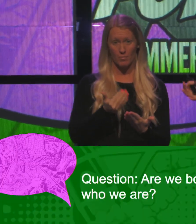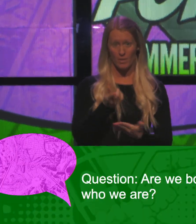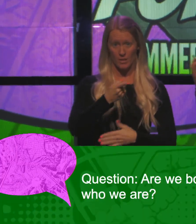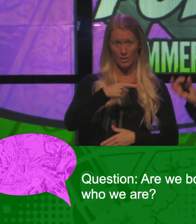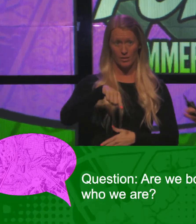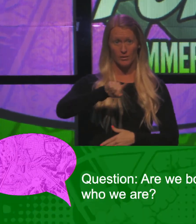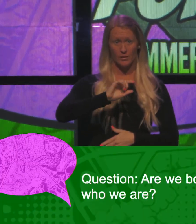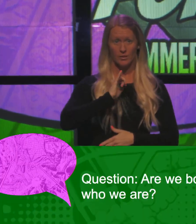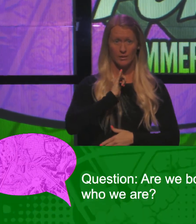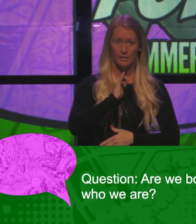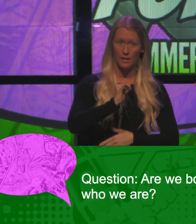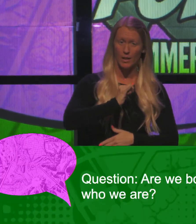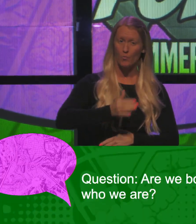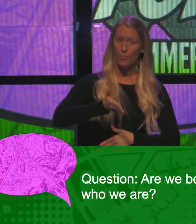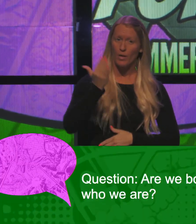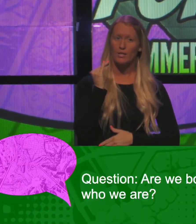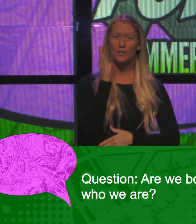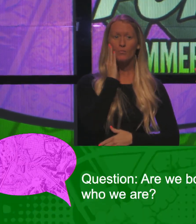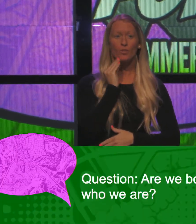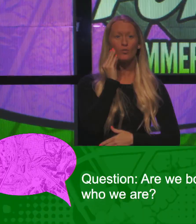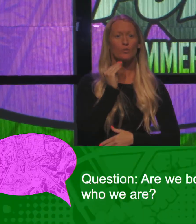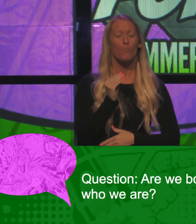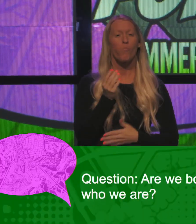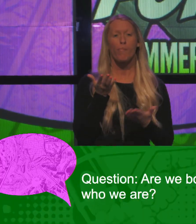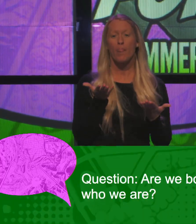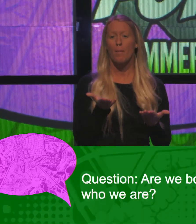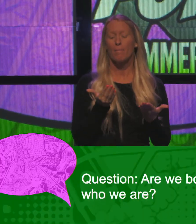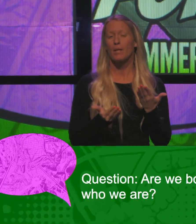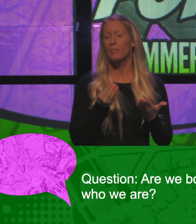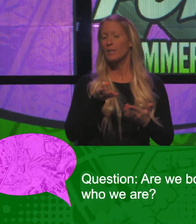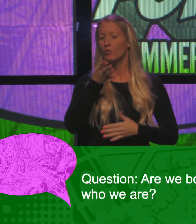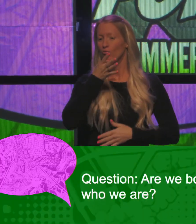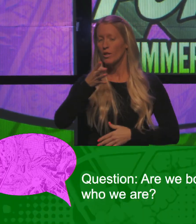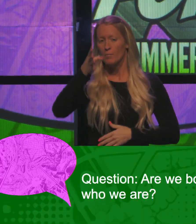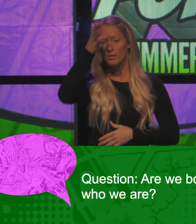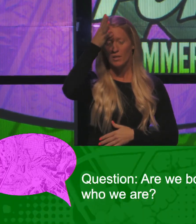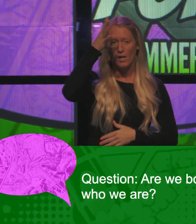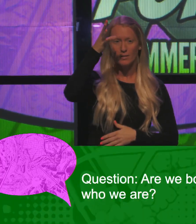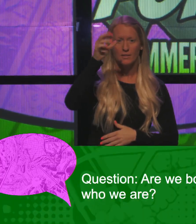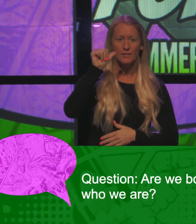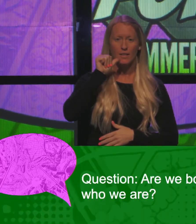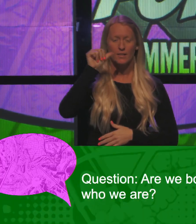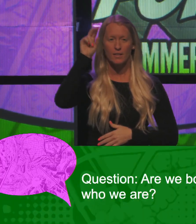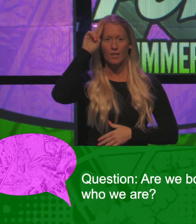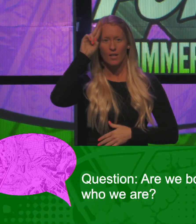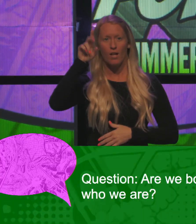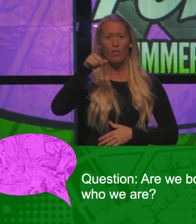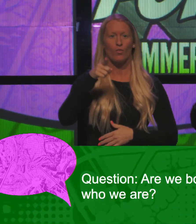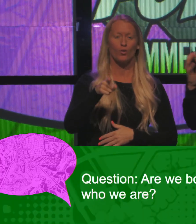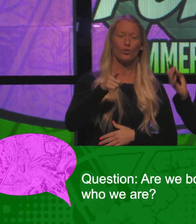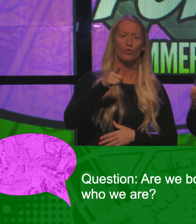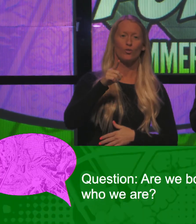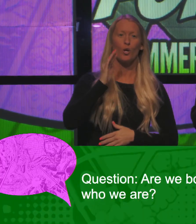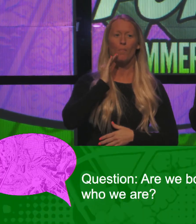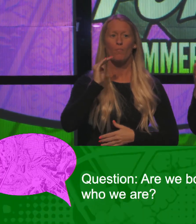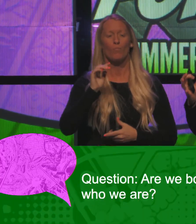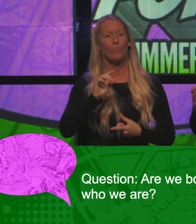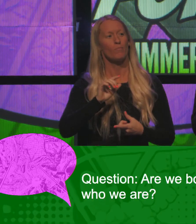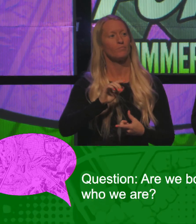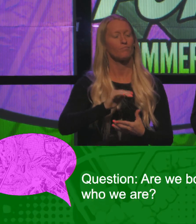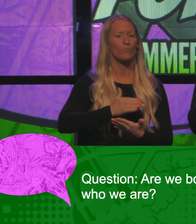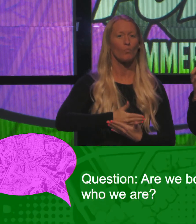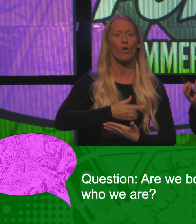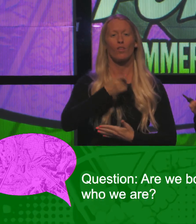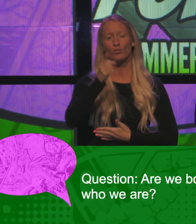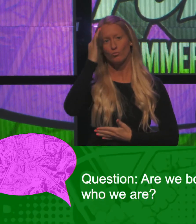you're in the throes of newbornness. I don't know. Maybe you're a grandma, grandpa, auntie, uncle, big brother, sister. I want you to just think